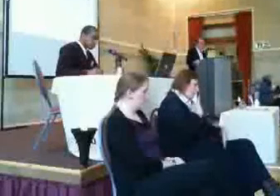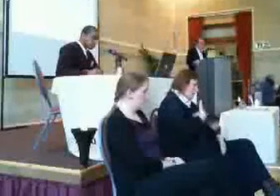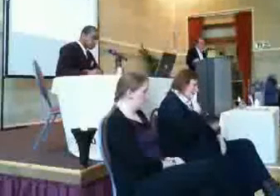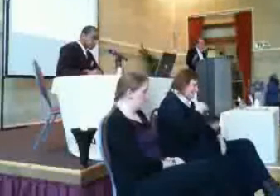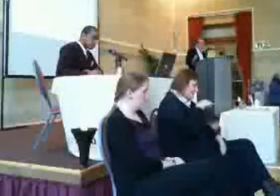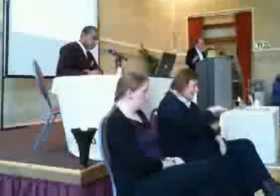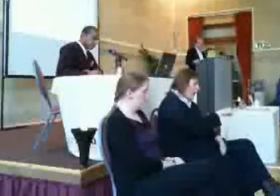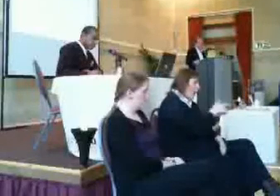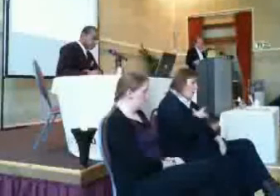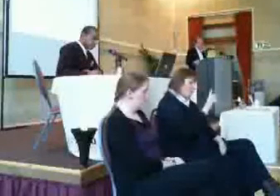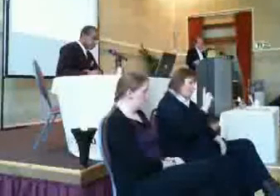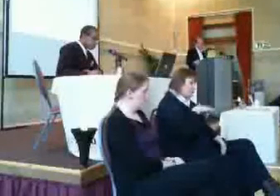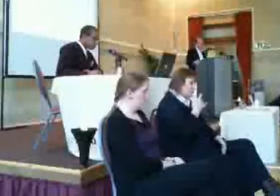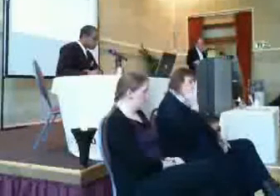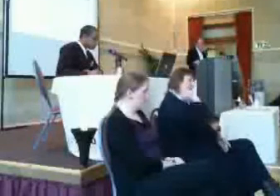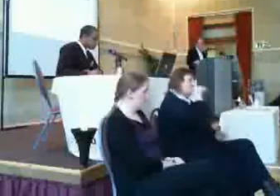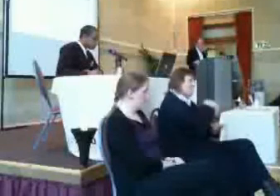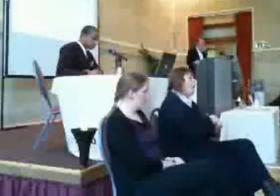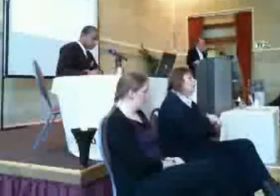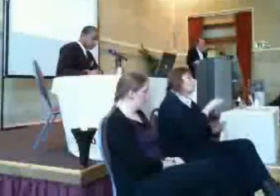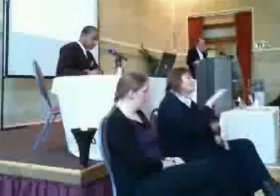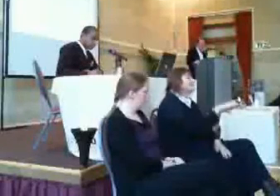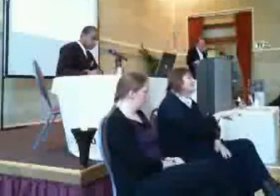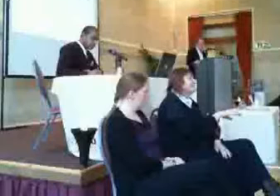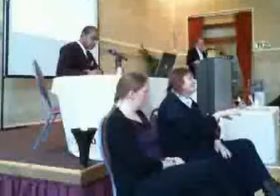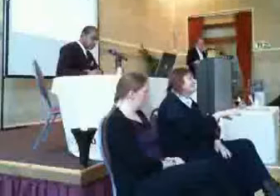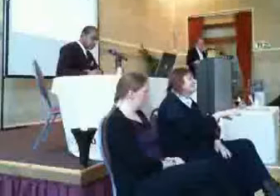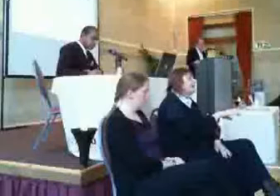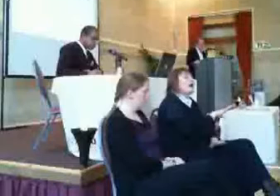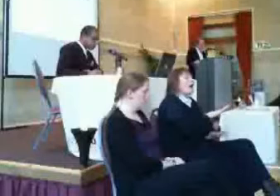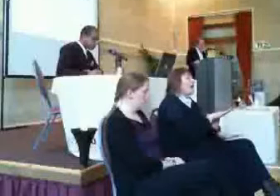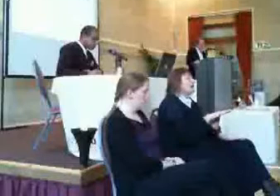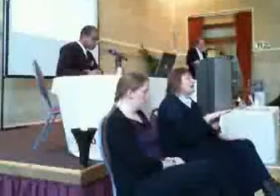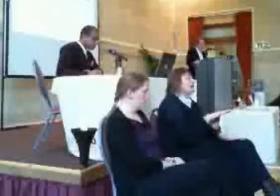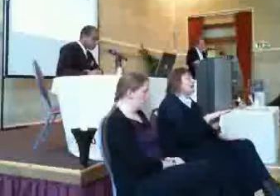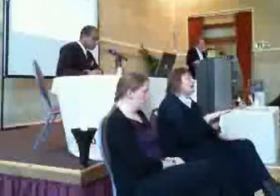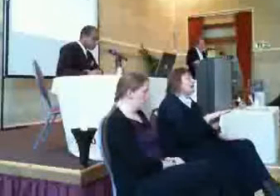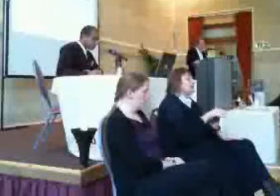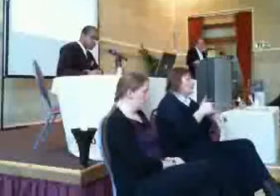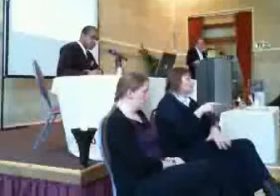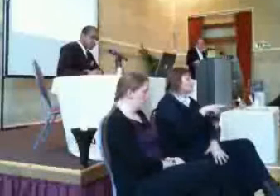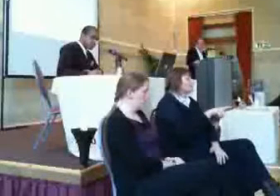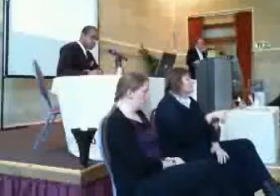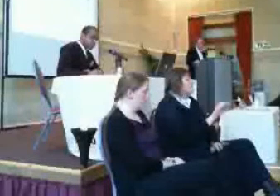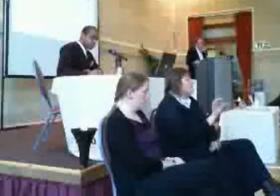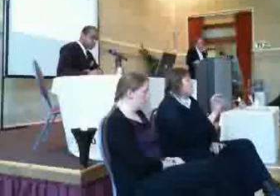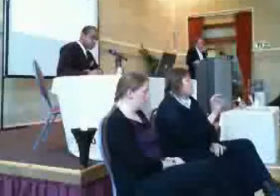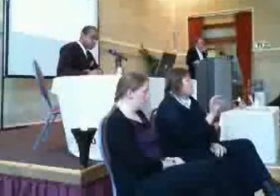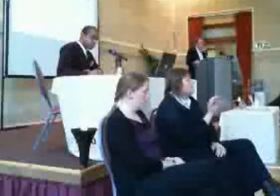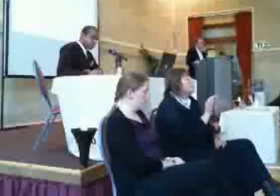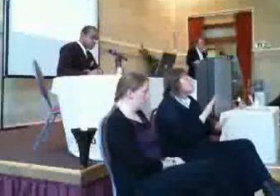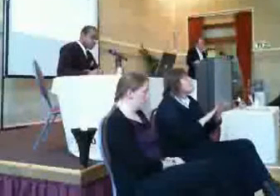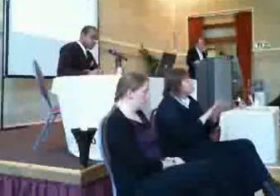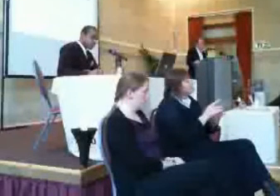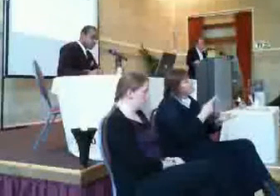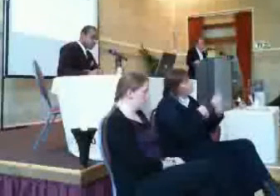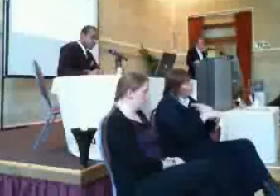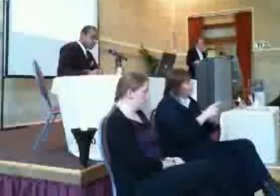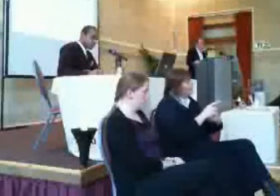not be left to suffer in any way. It's a big ask, and it means a big change, and